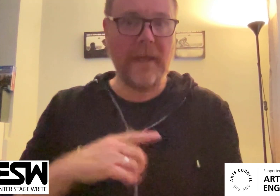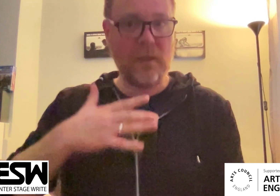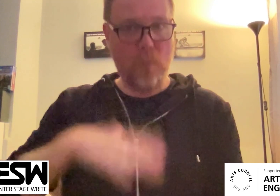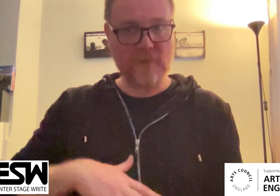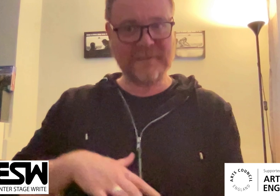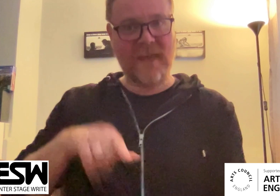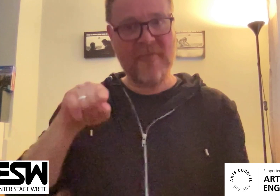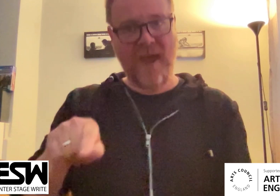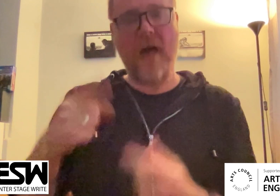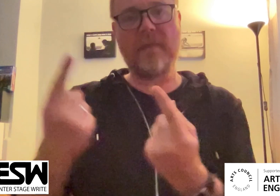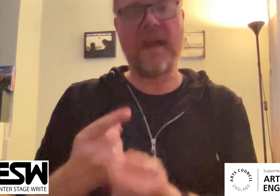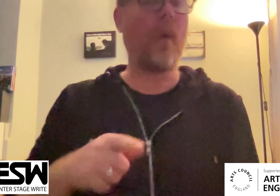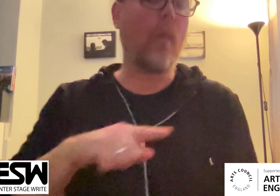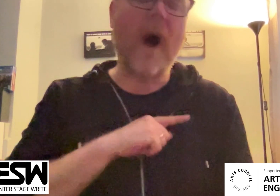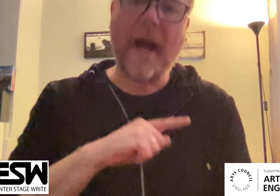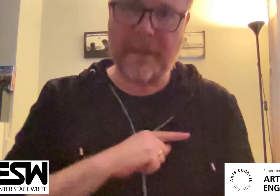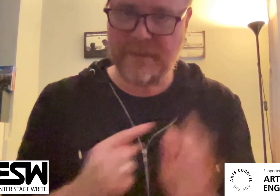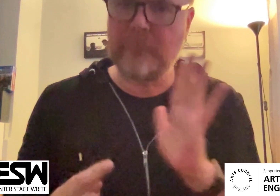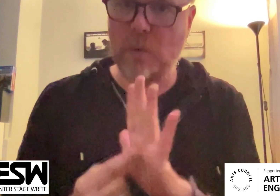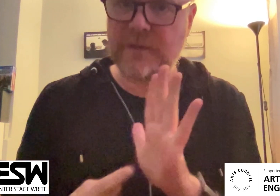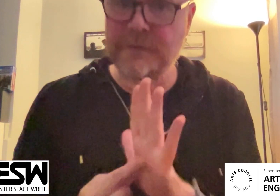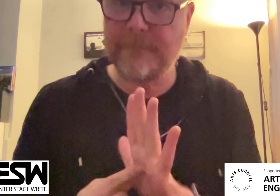to why your character wants that particular objective.